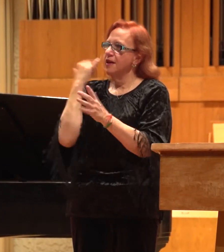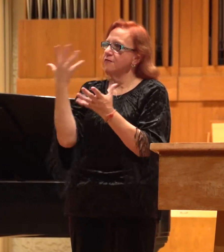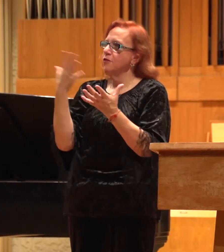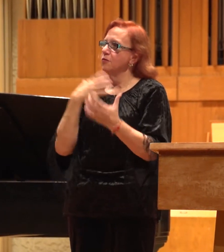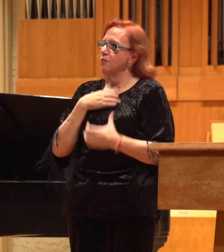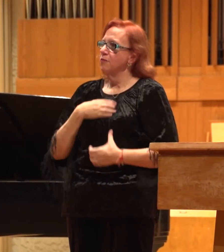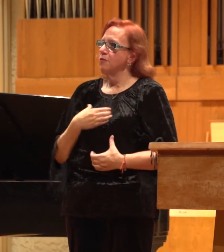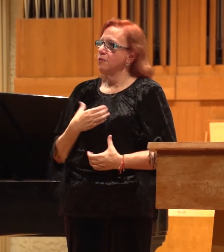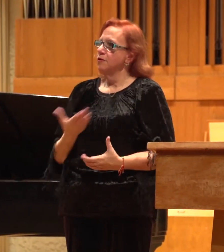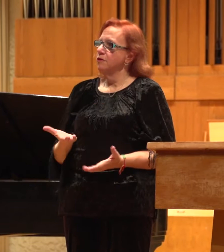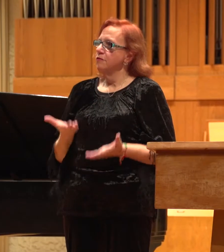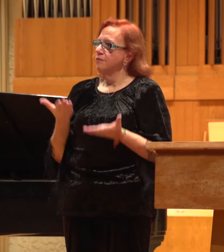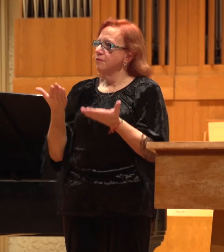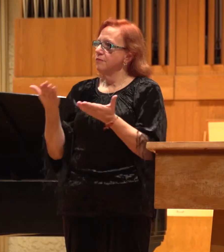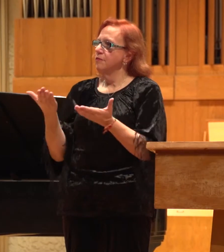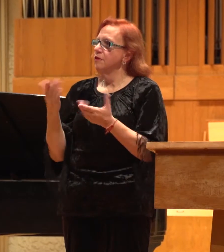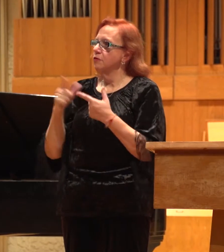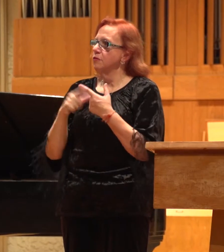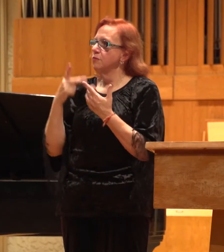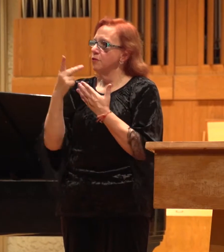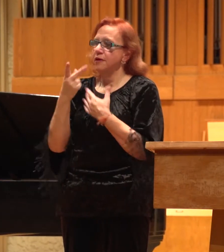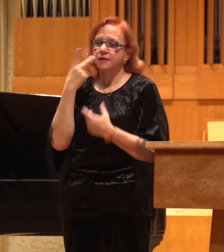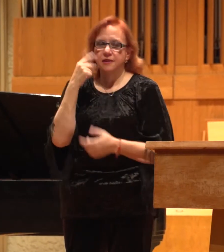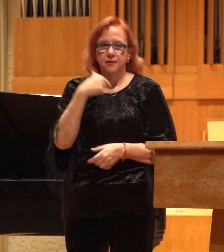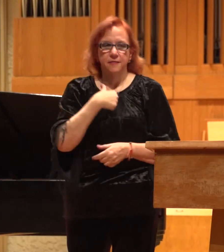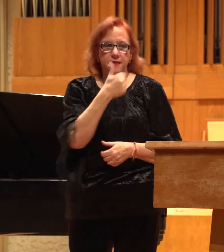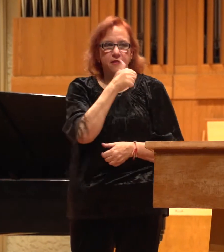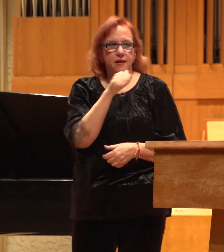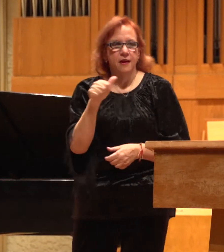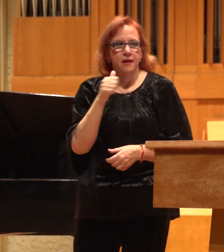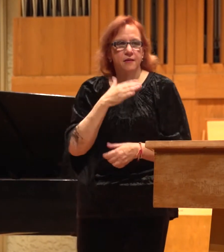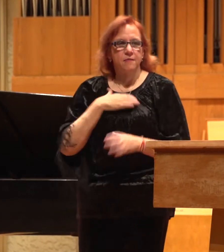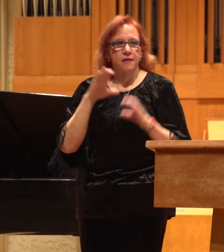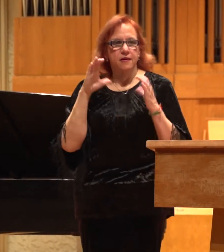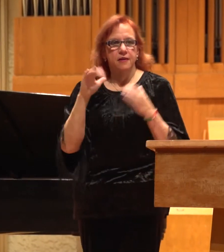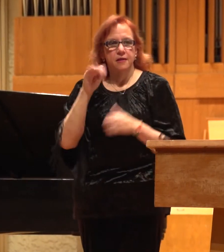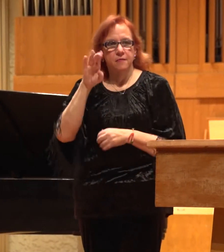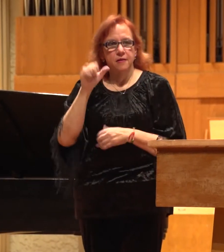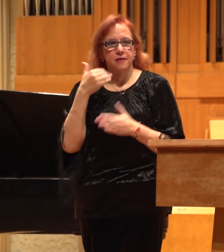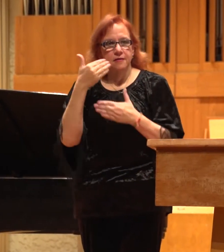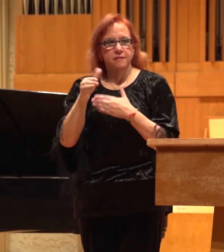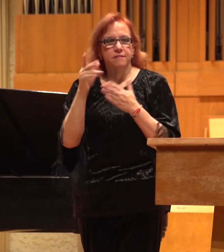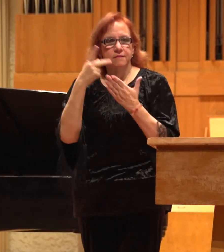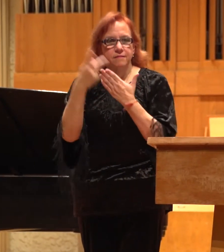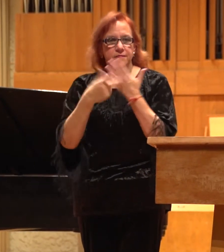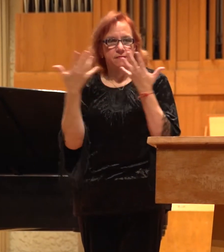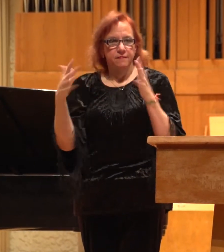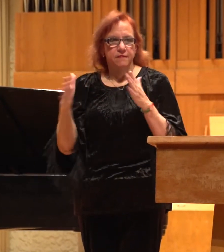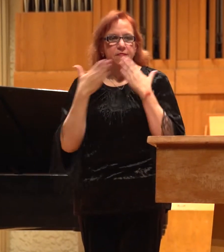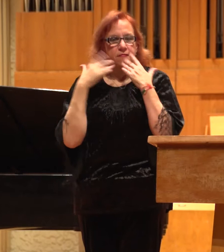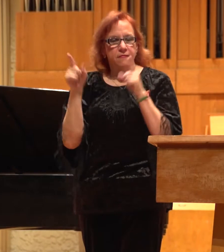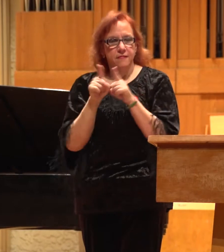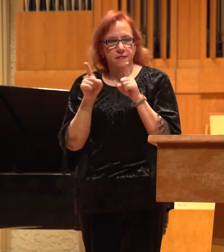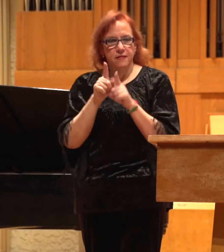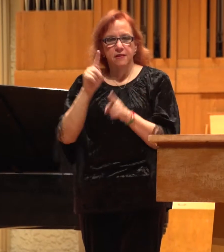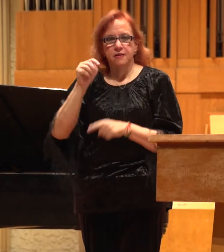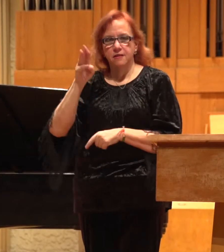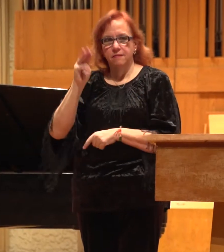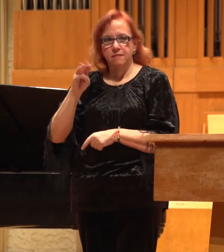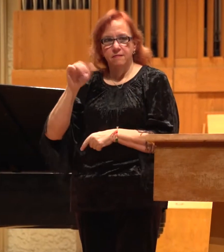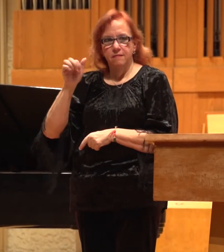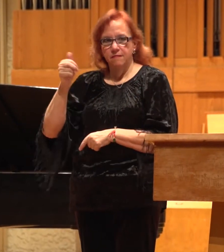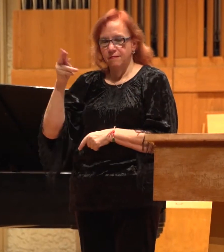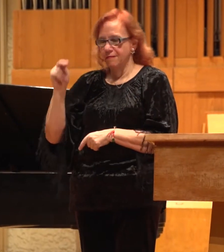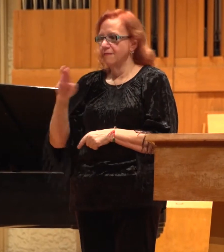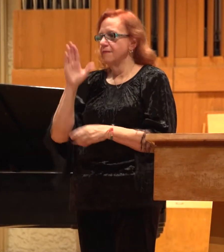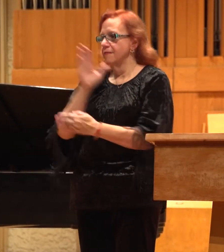like to donate to this program, please see me or any of my classmates after the program. Also, thank you to Tim Musselman and the